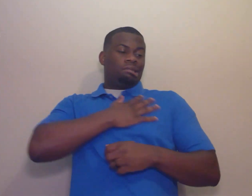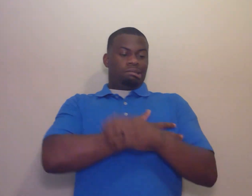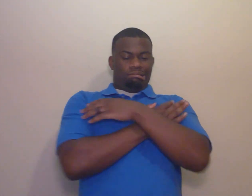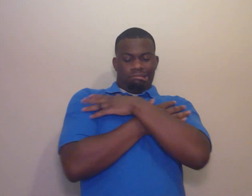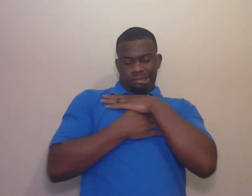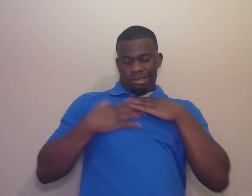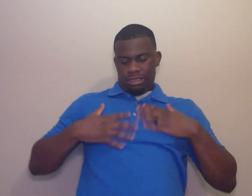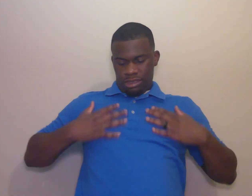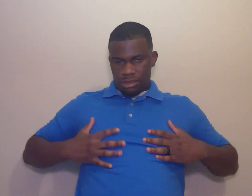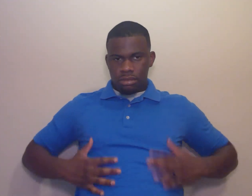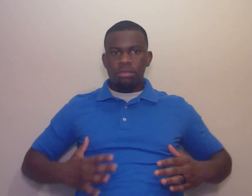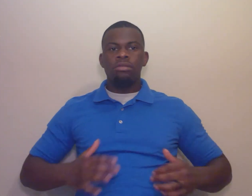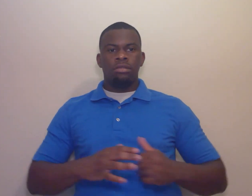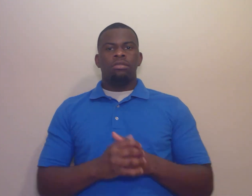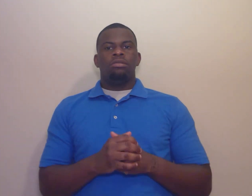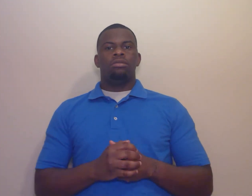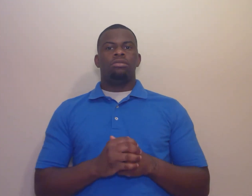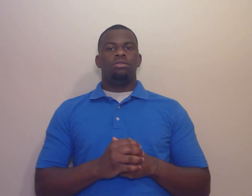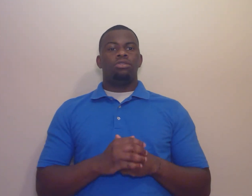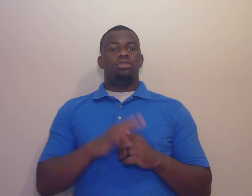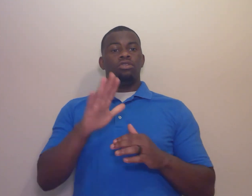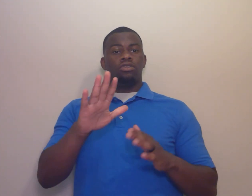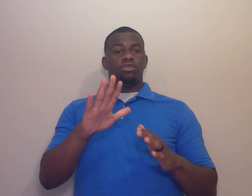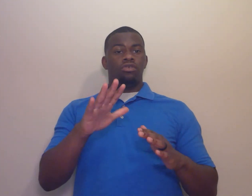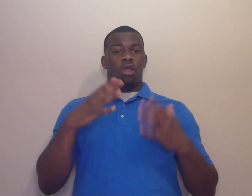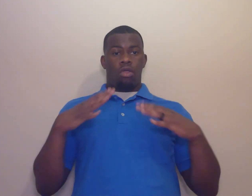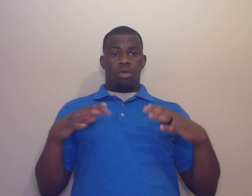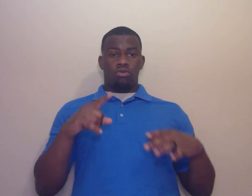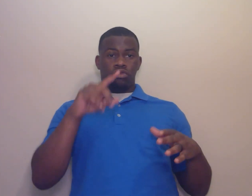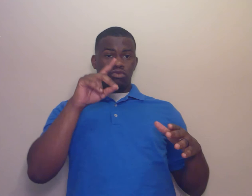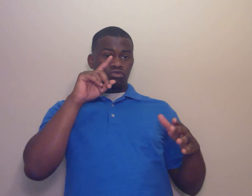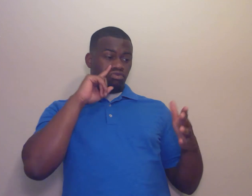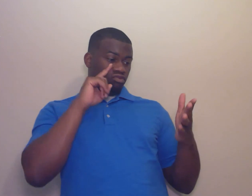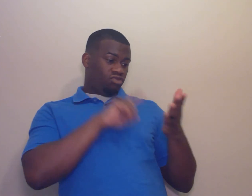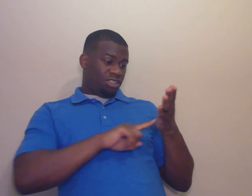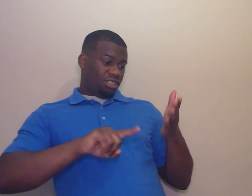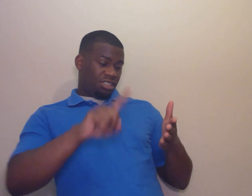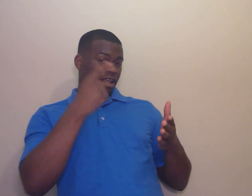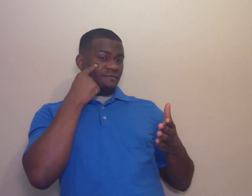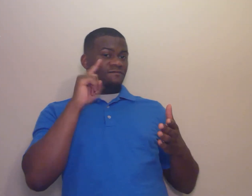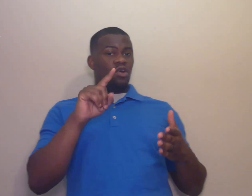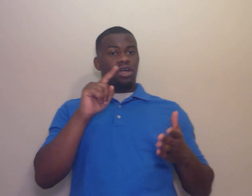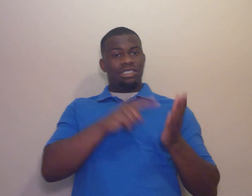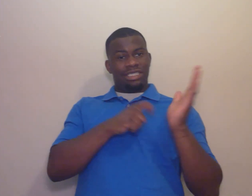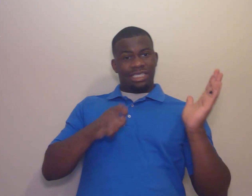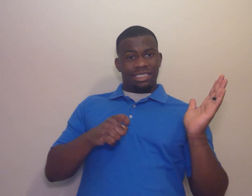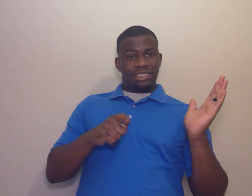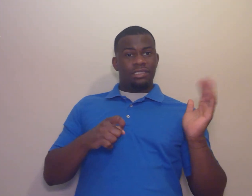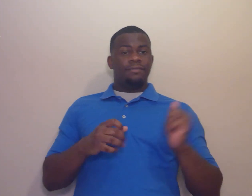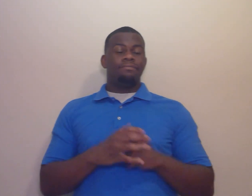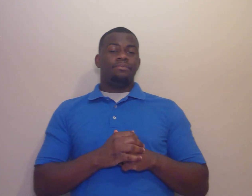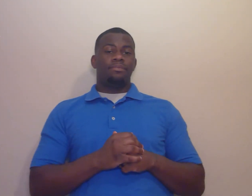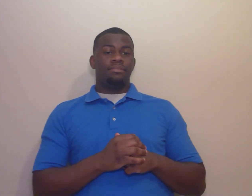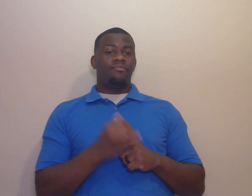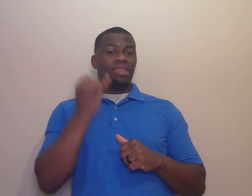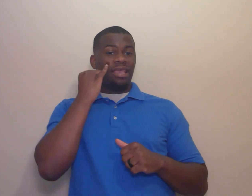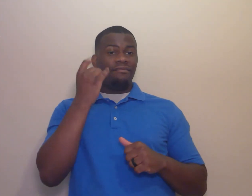toss those in the dryer. And if you find a tick attached, now is not the time for folklore remedies. The tick needs